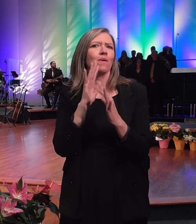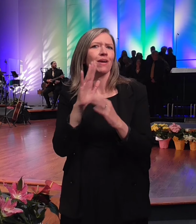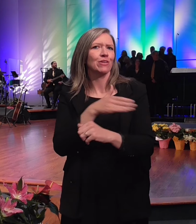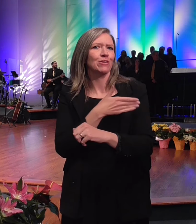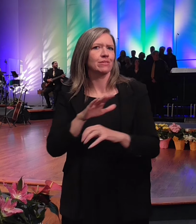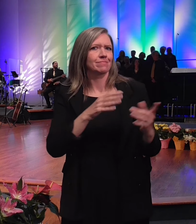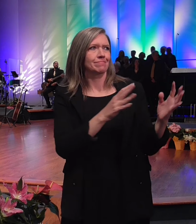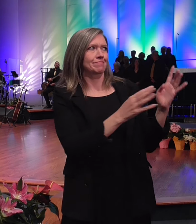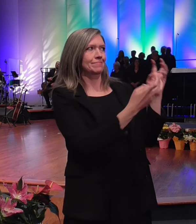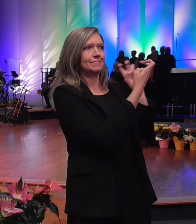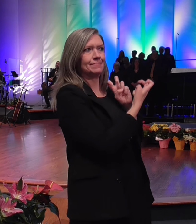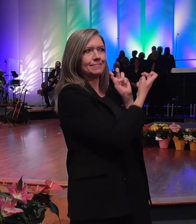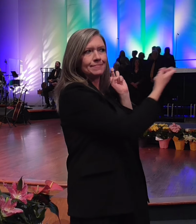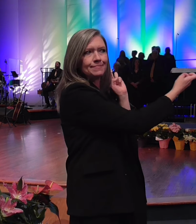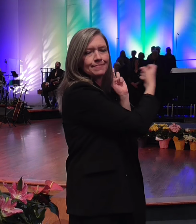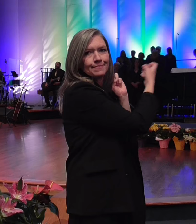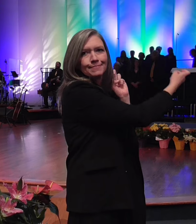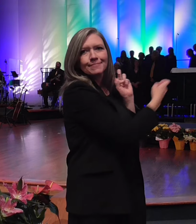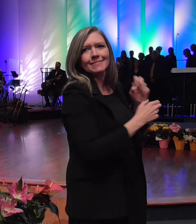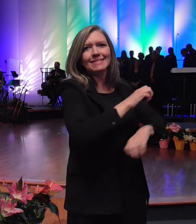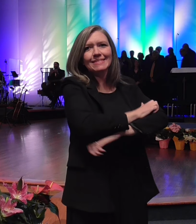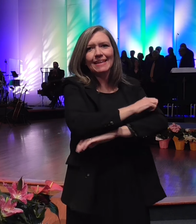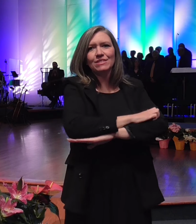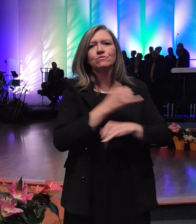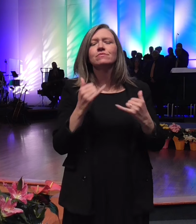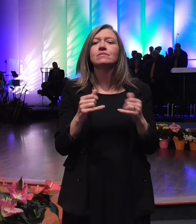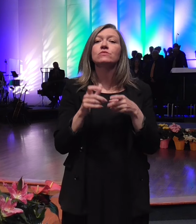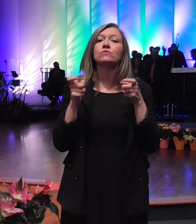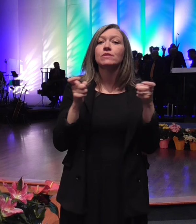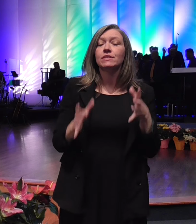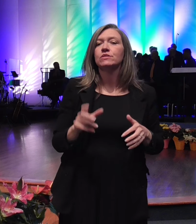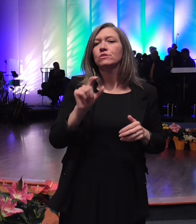Rebecca Stoudemeyer. Aren't we grateful for these incredible musicians?